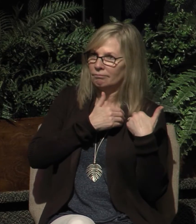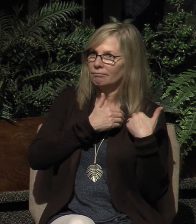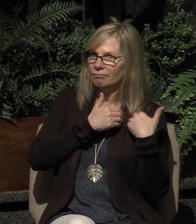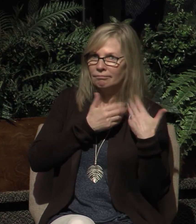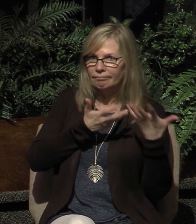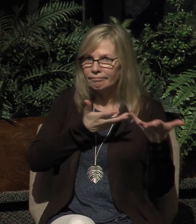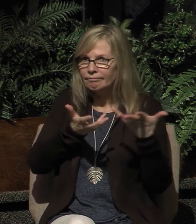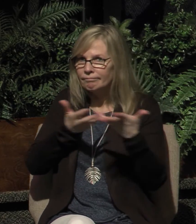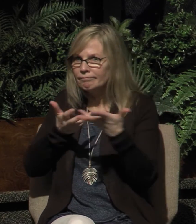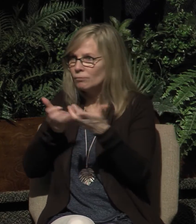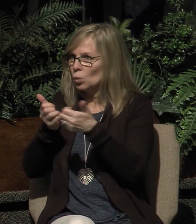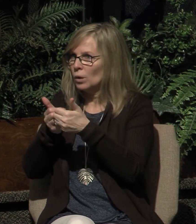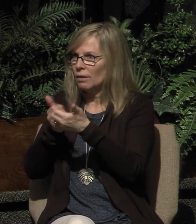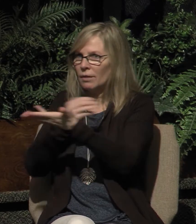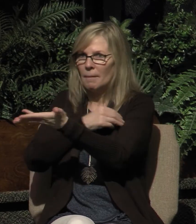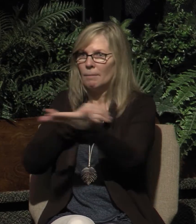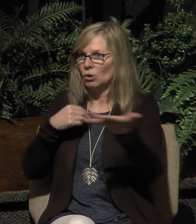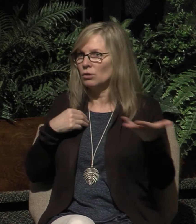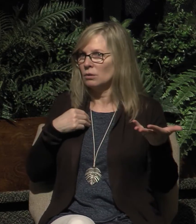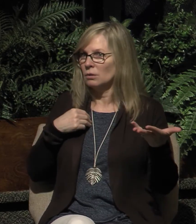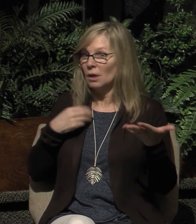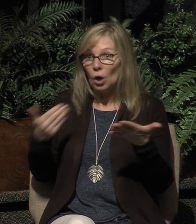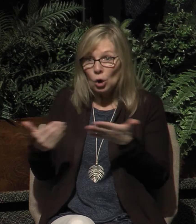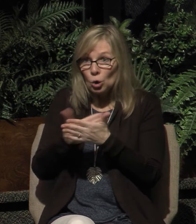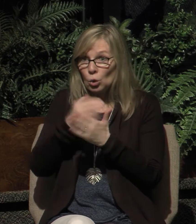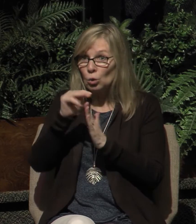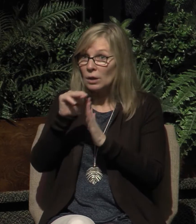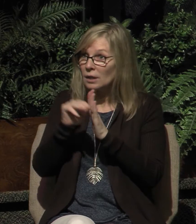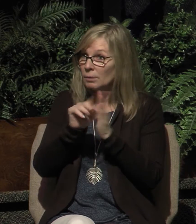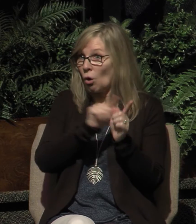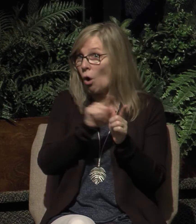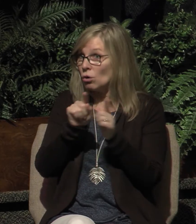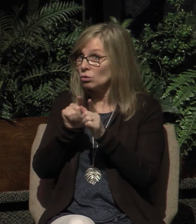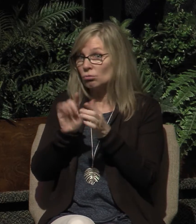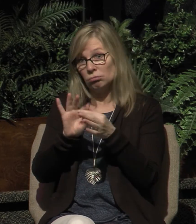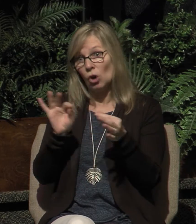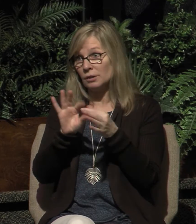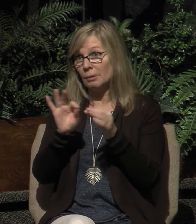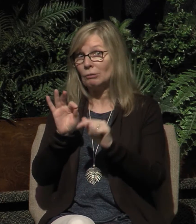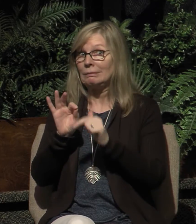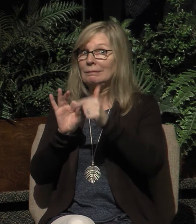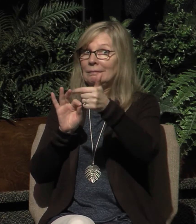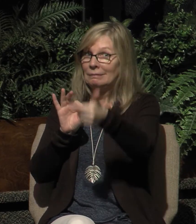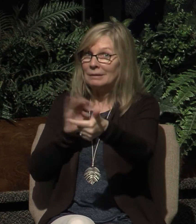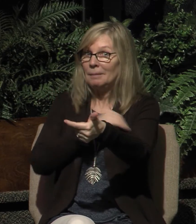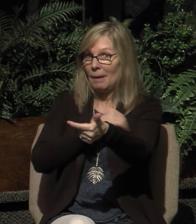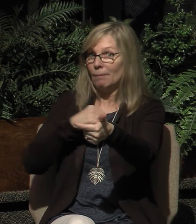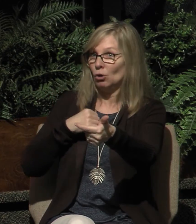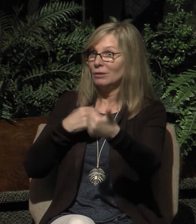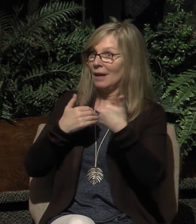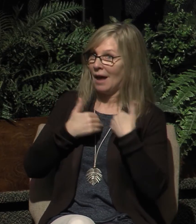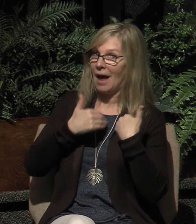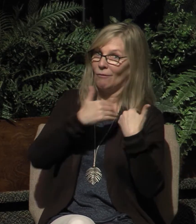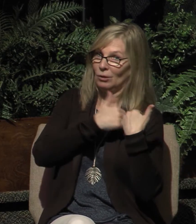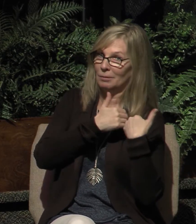of the church. But the New Testament also speaks of the responsibilities that members of the church have towards its leaders.